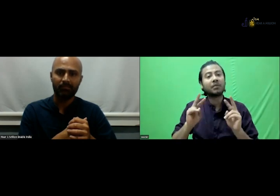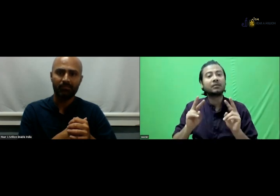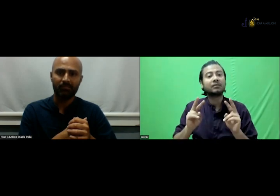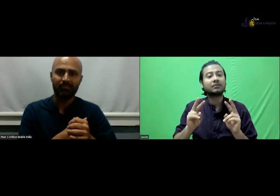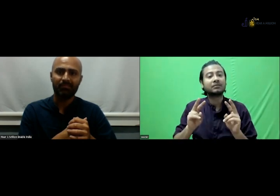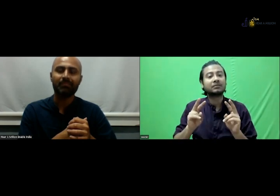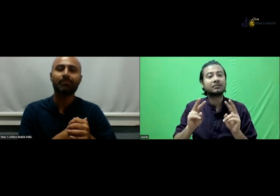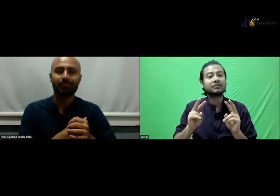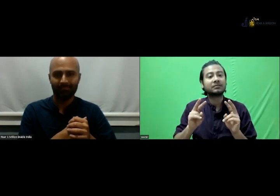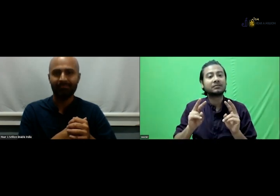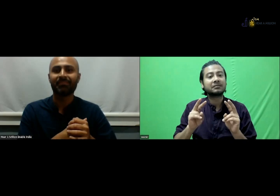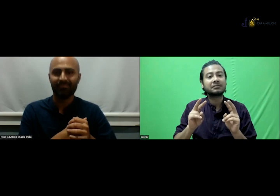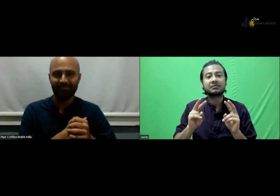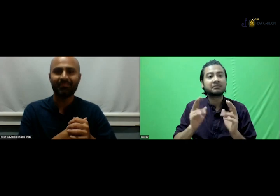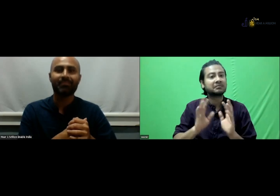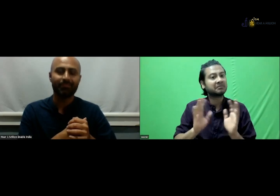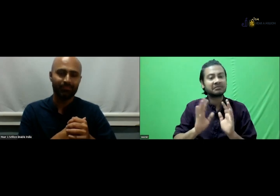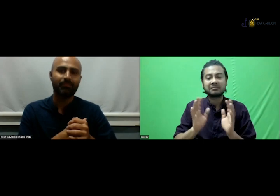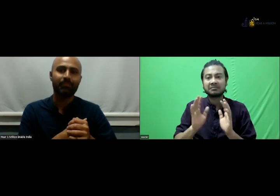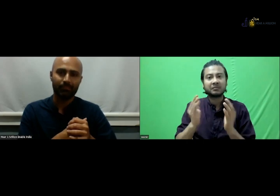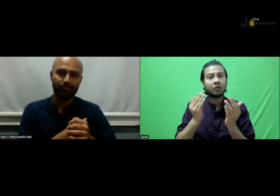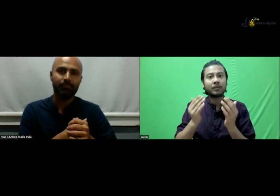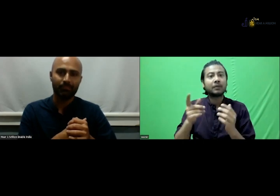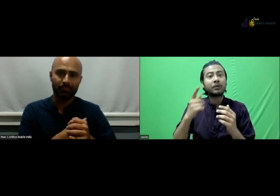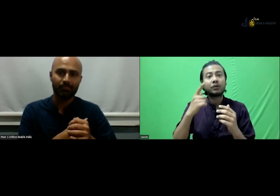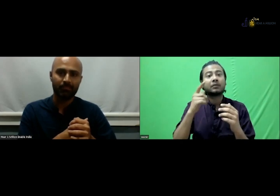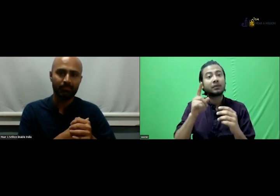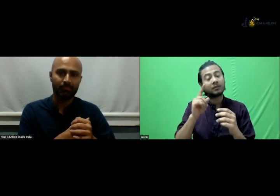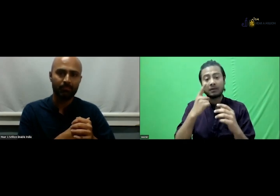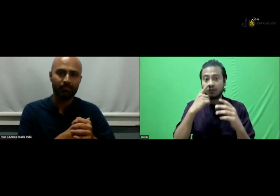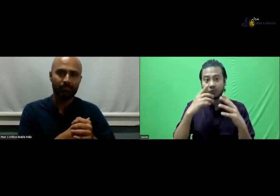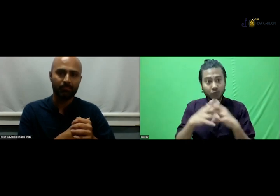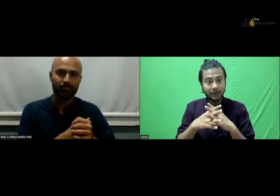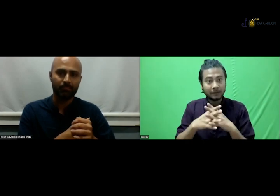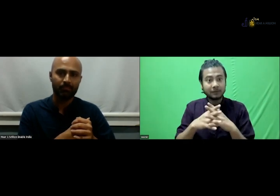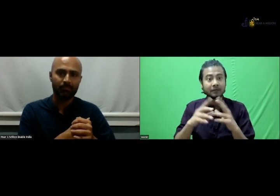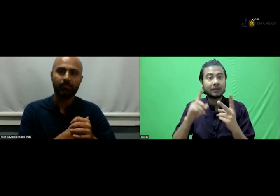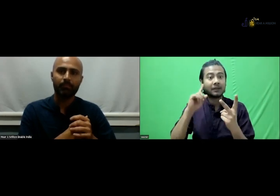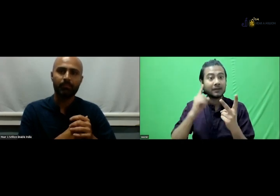That time I saw that Saudamini was really very patient person.